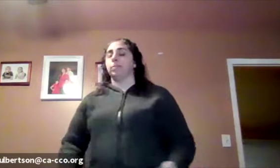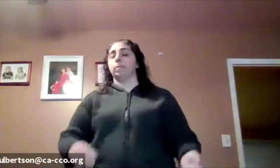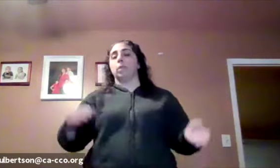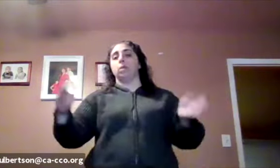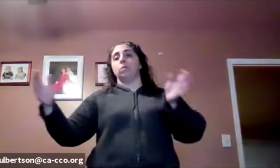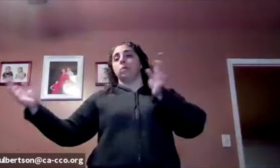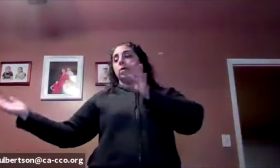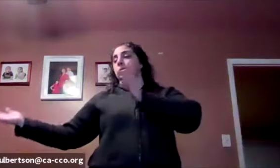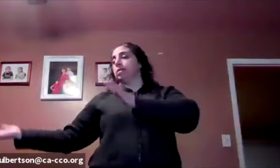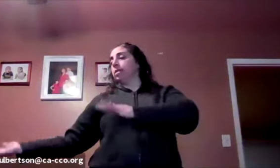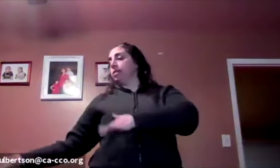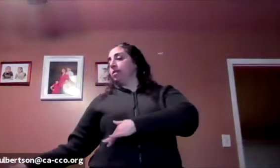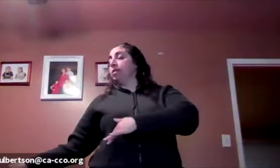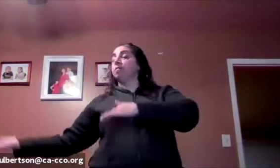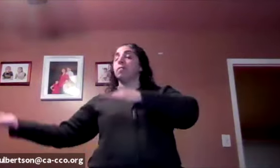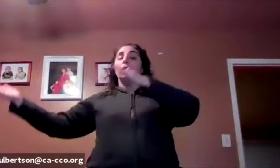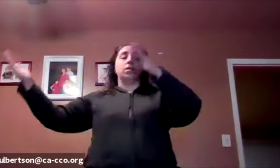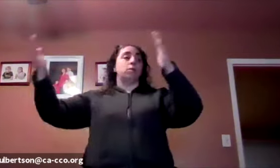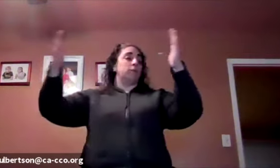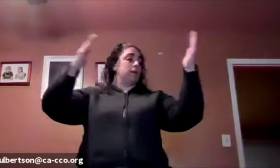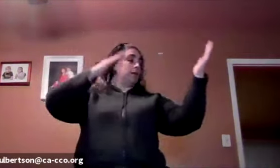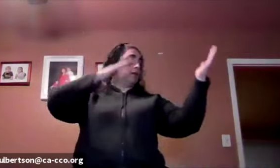years. One season following